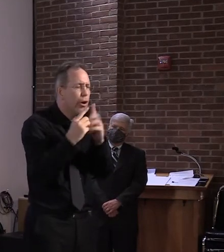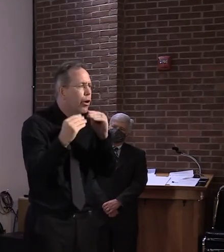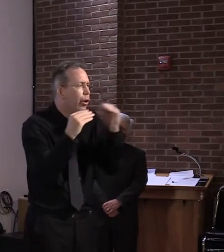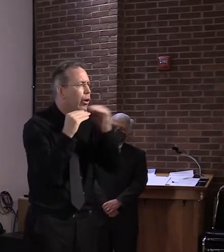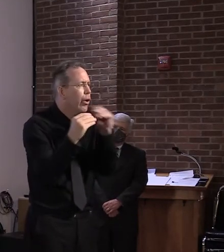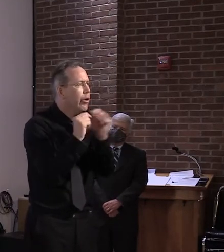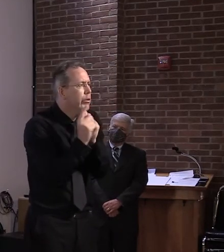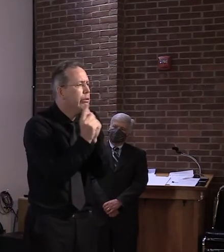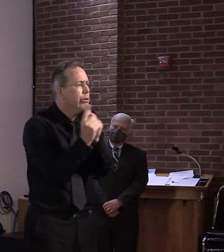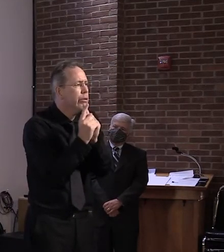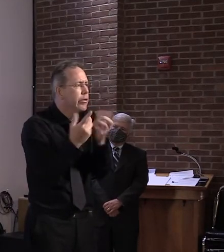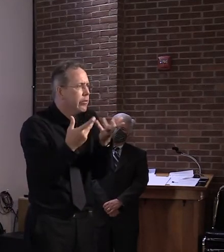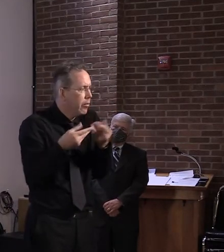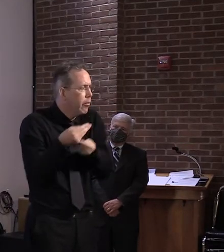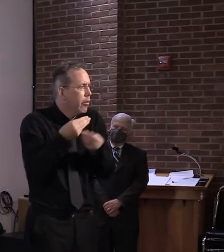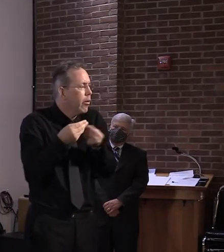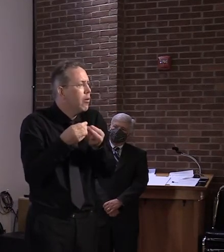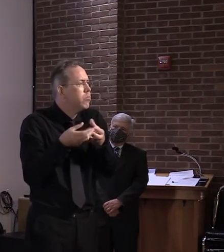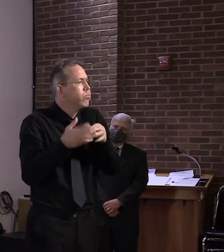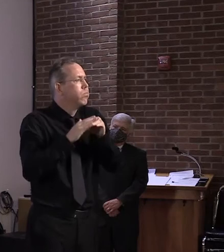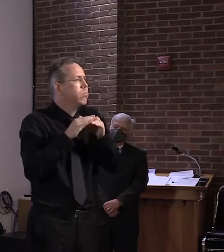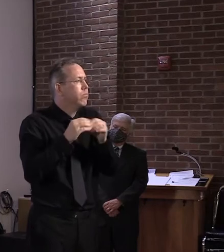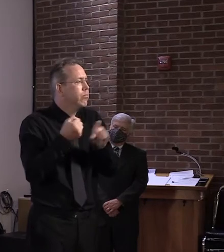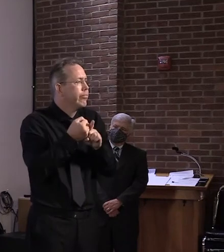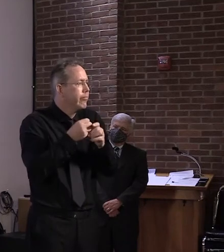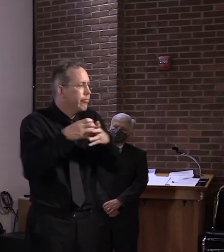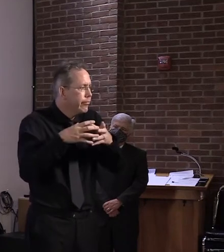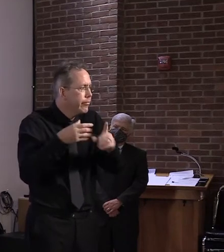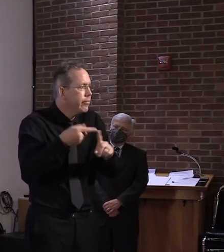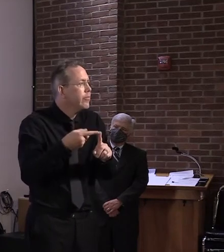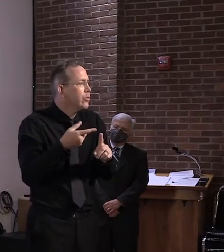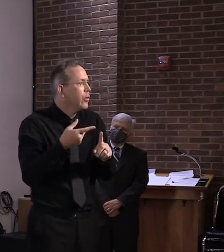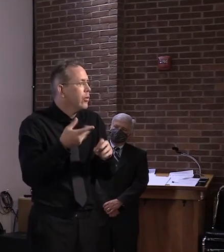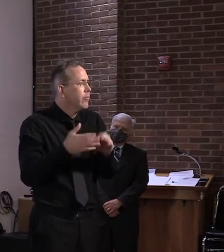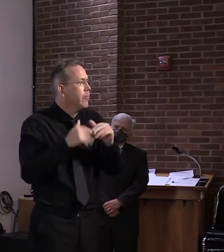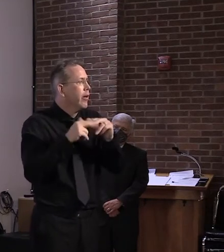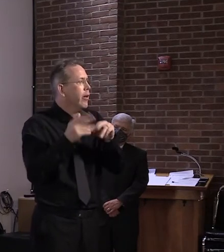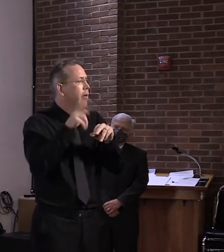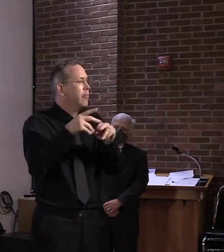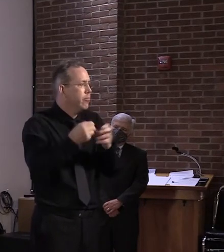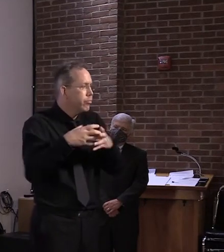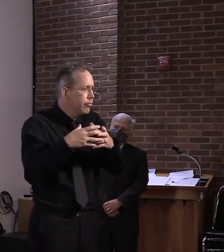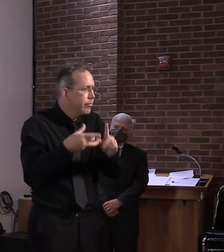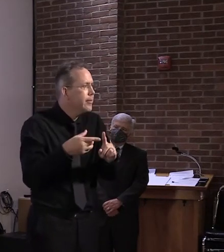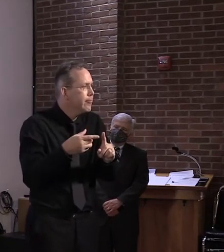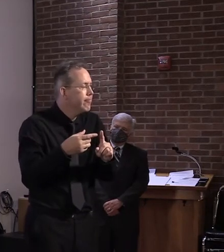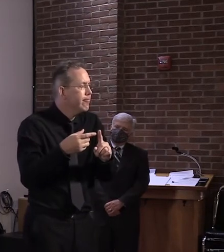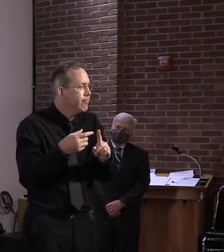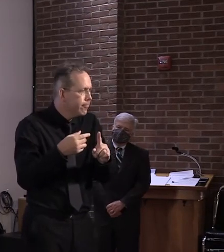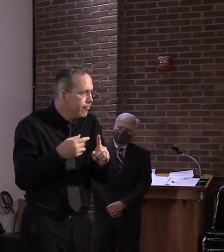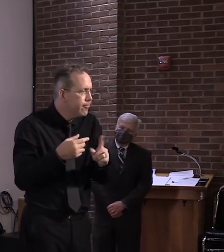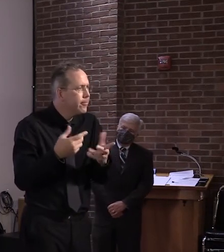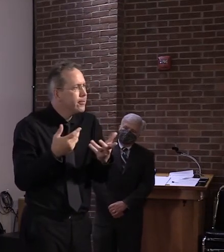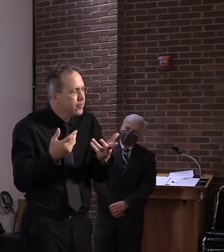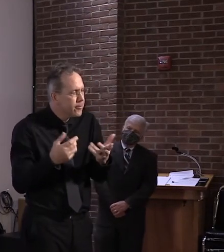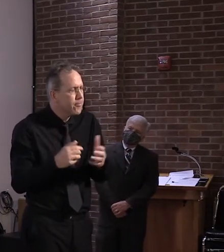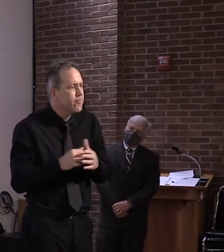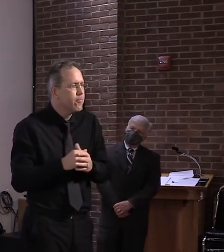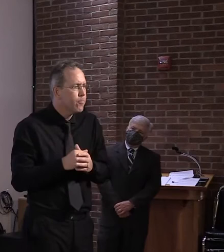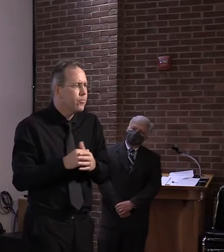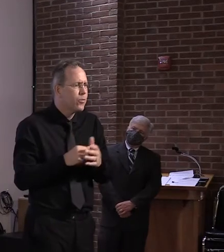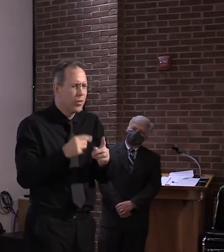cluster or they grow into a small outbreak. But actually defining how that cluster became a